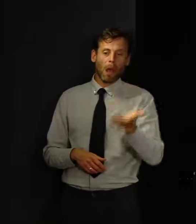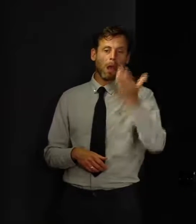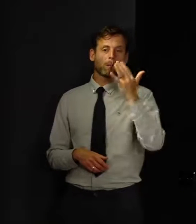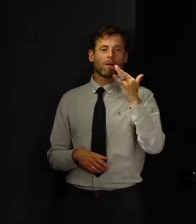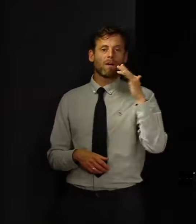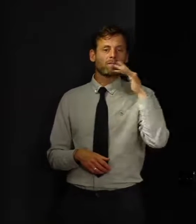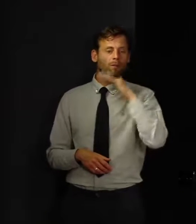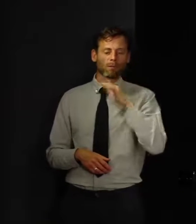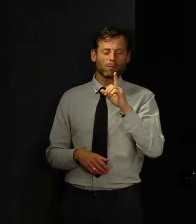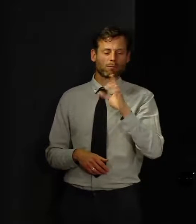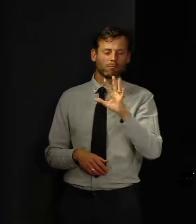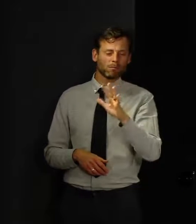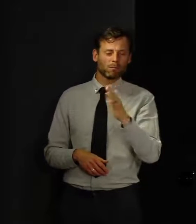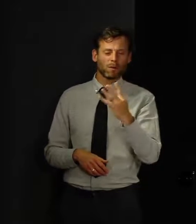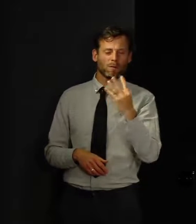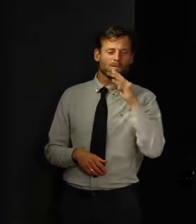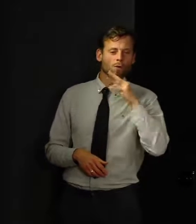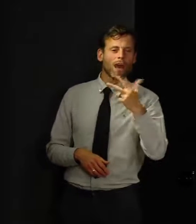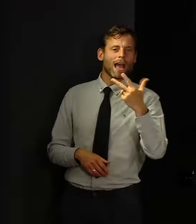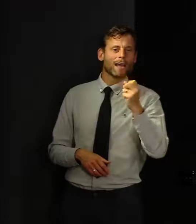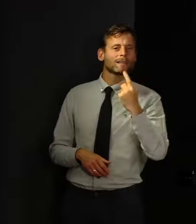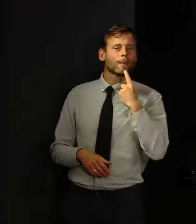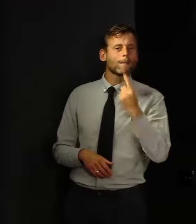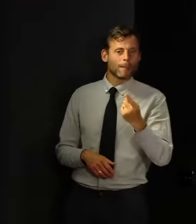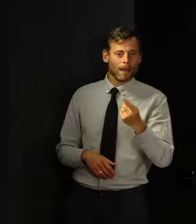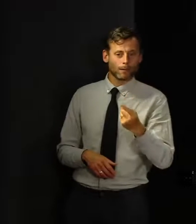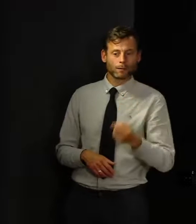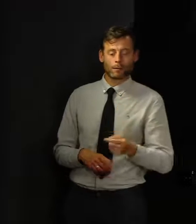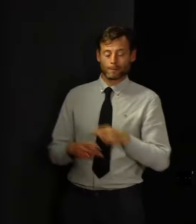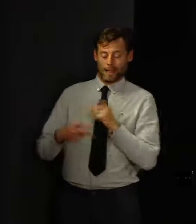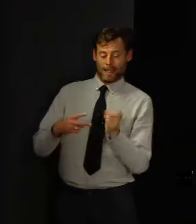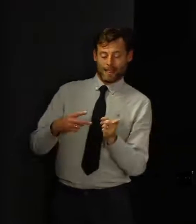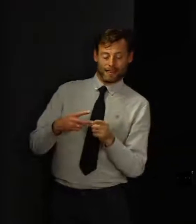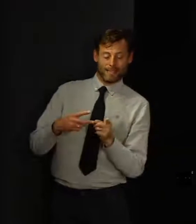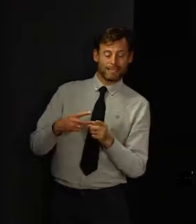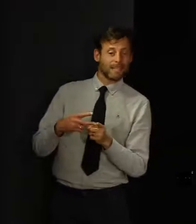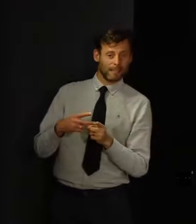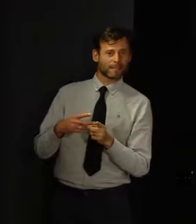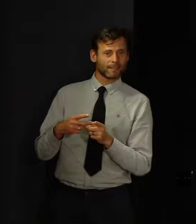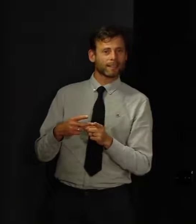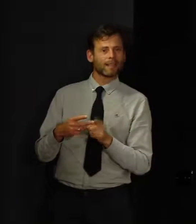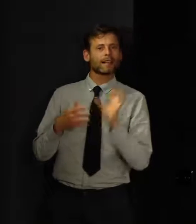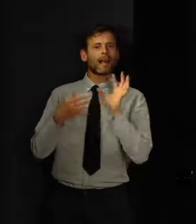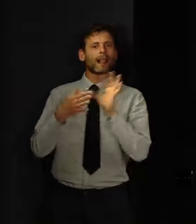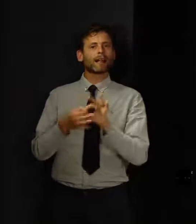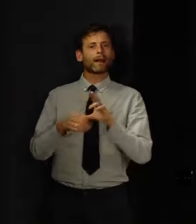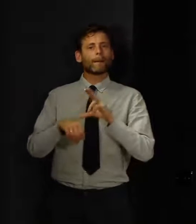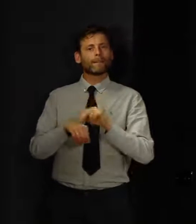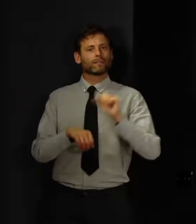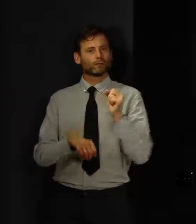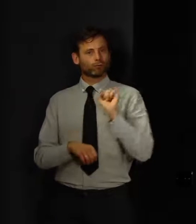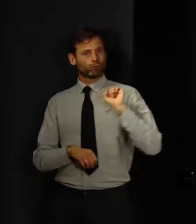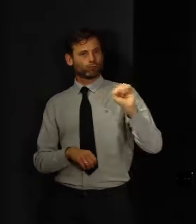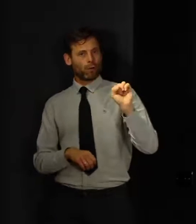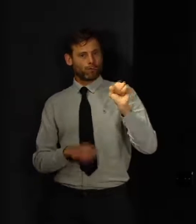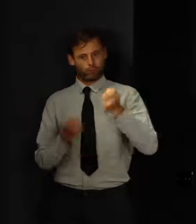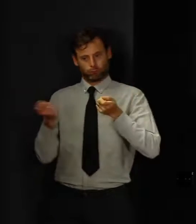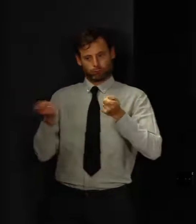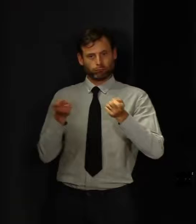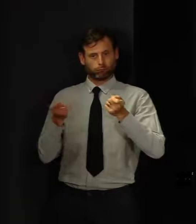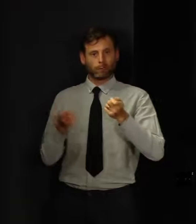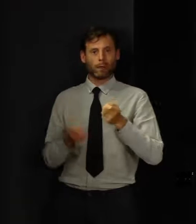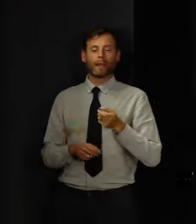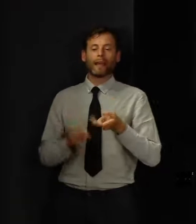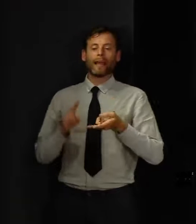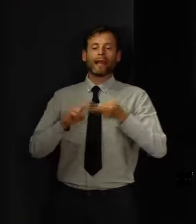in reality, it would be £480. Whereas the second offence, which I spoke about, which is the one, again, that will be enforced by Police Scotland, which